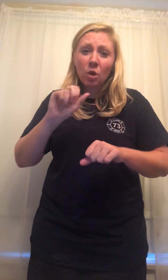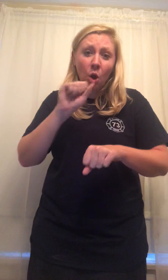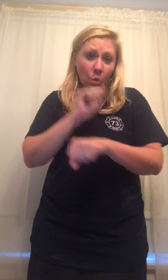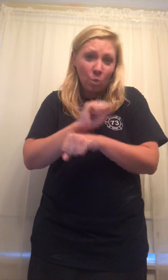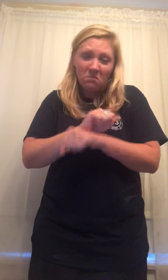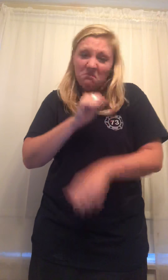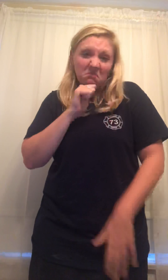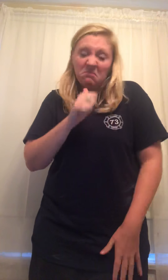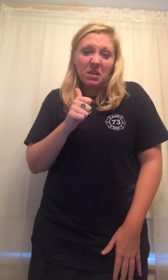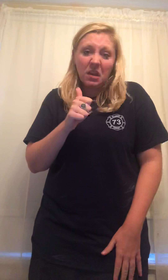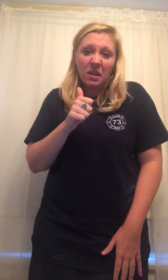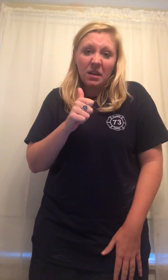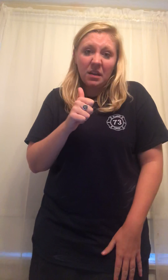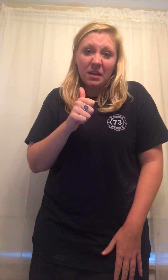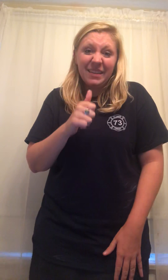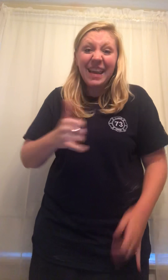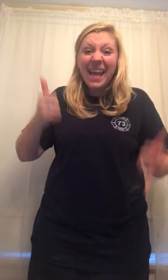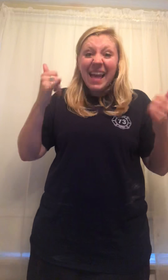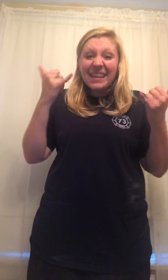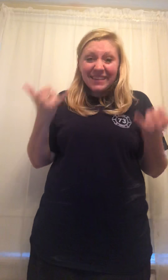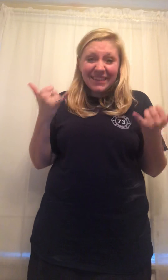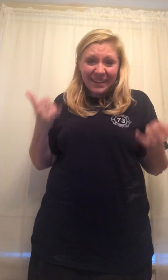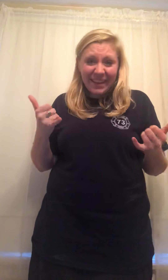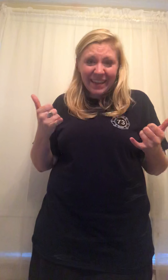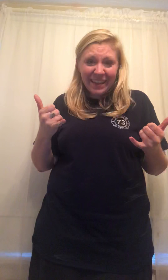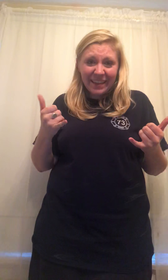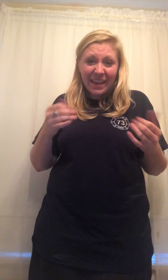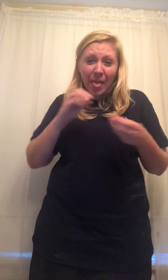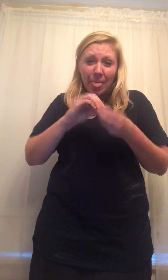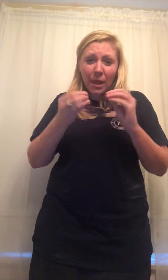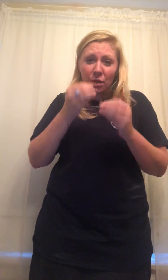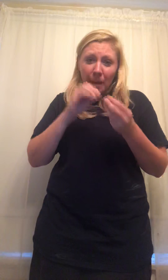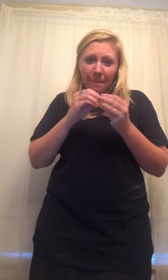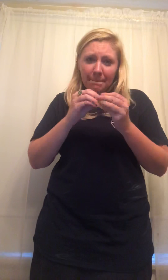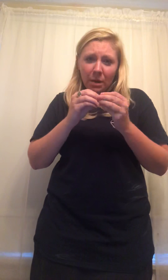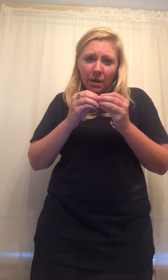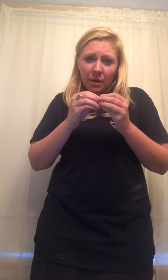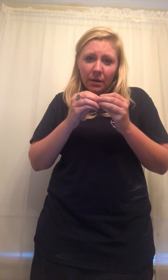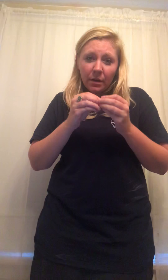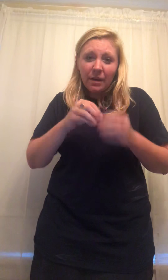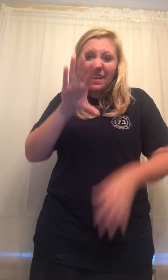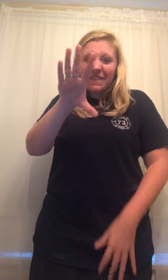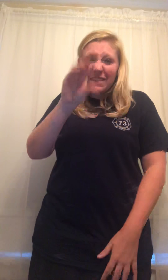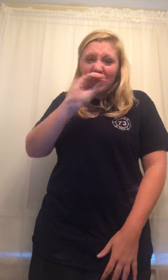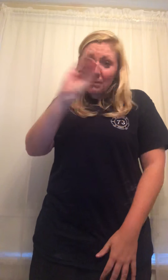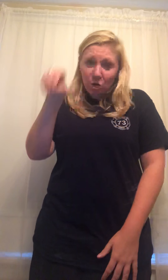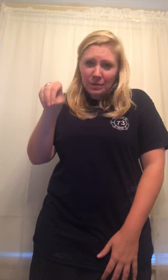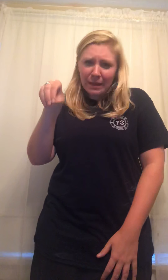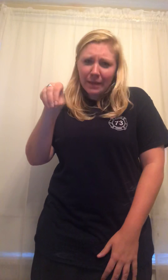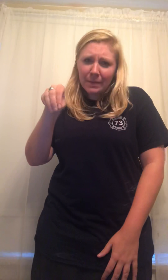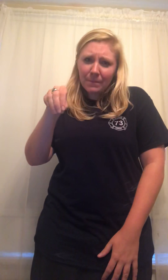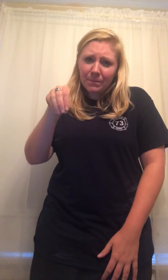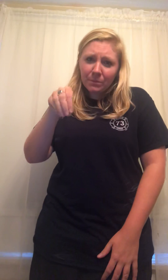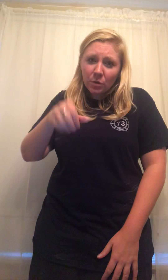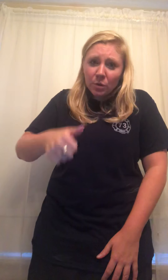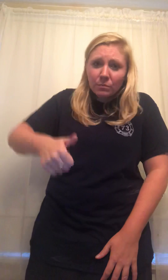that number is up to 60%. So you are an immigrant from a Muslim family, and yet you've taken a hard